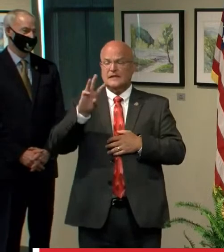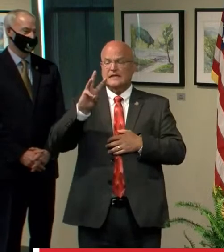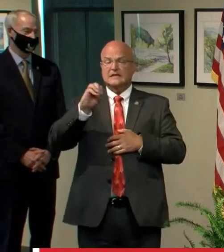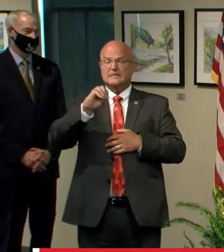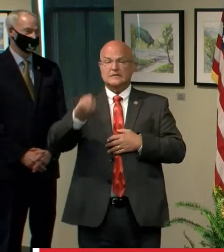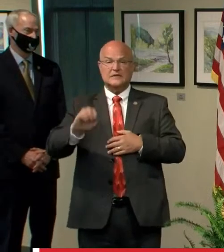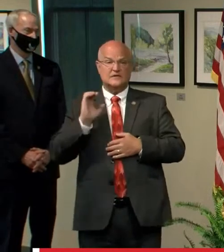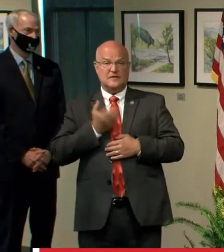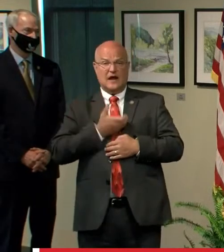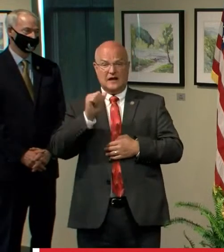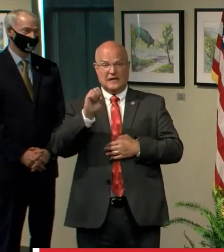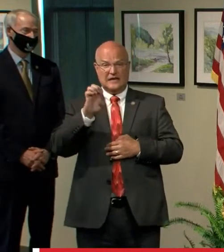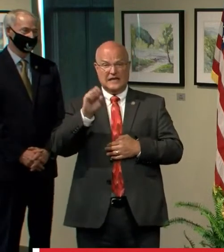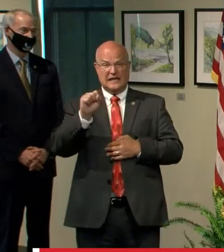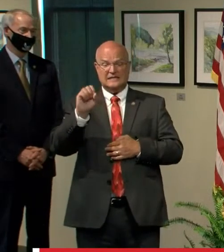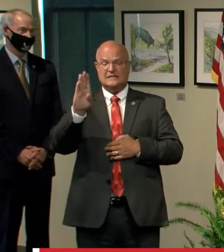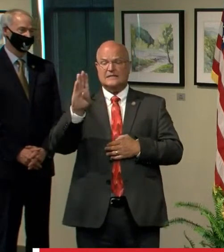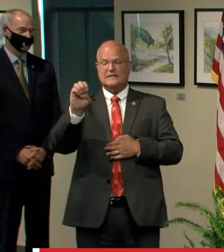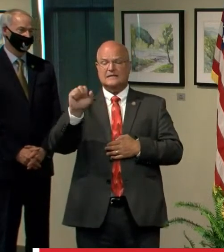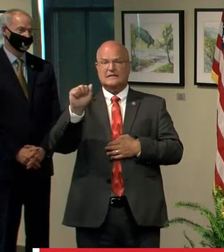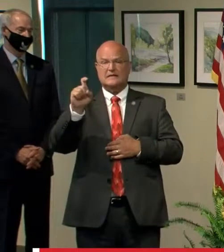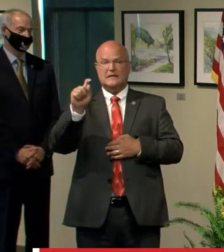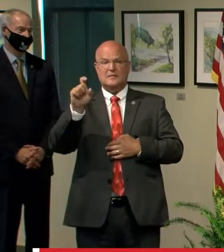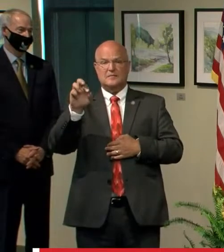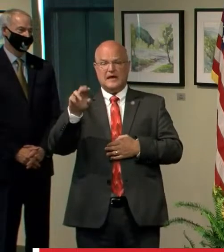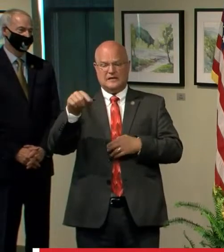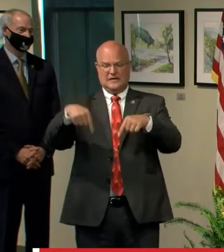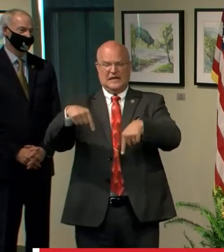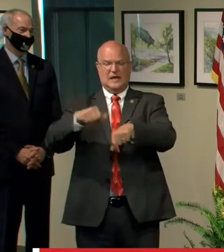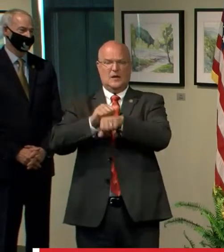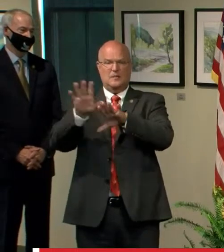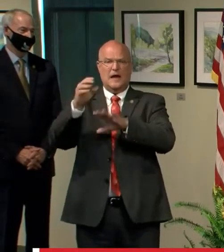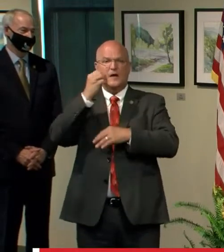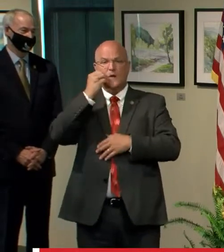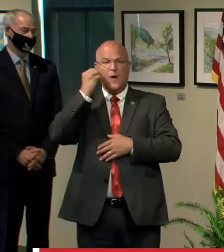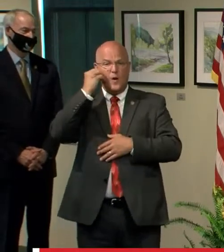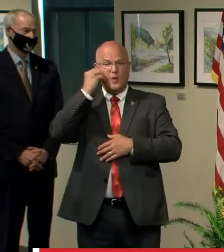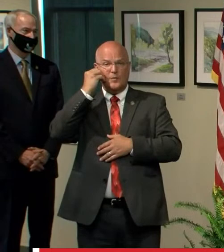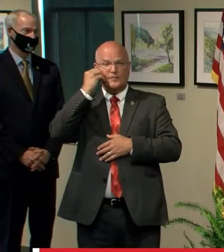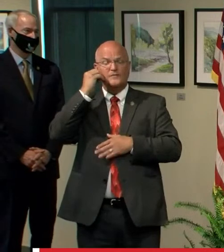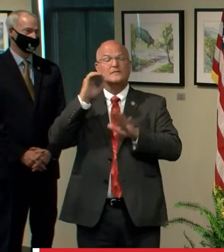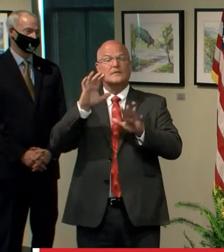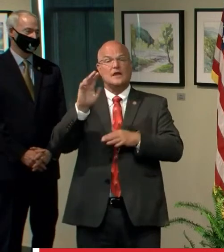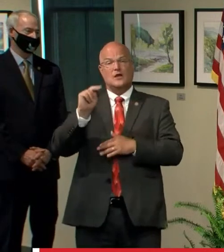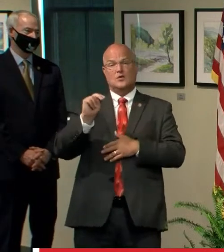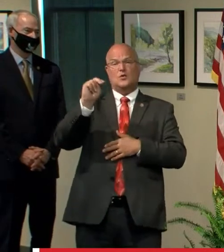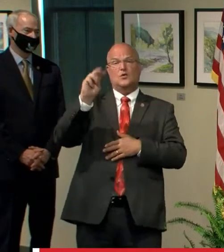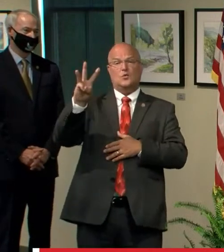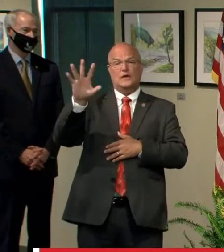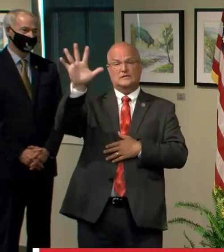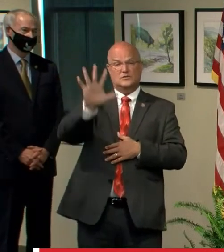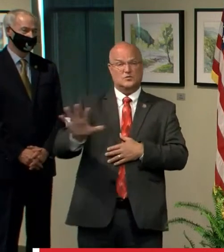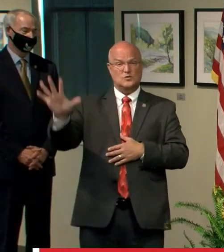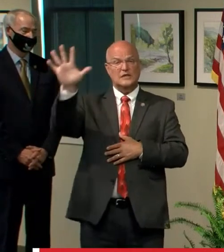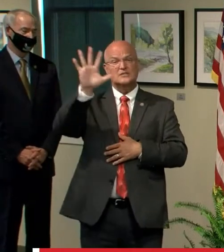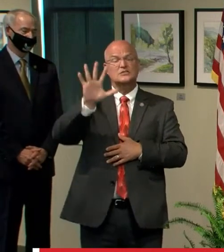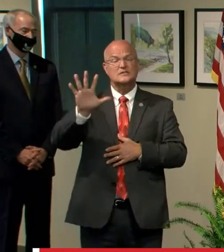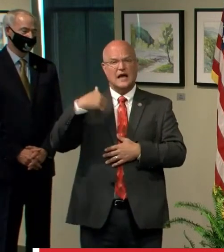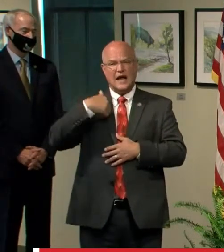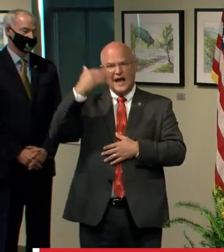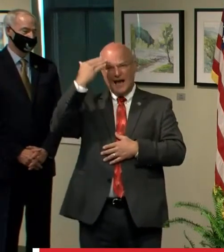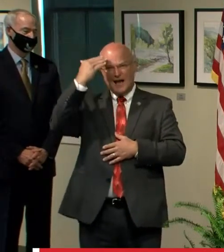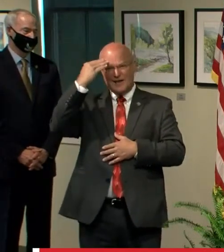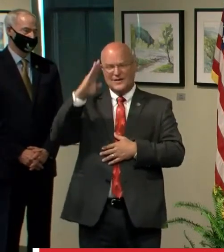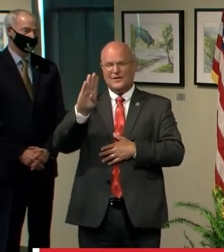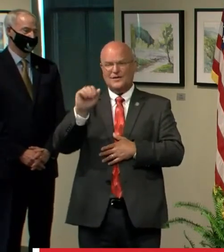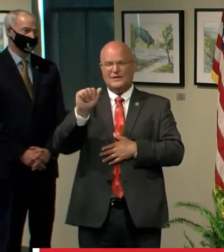60% of our cases in Baxter County have been here in Mountain Home. Now in Northwest region, where I know